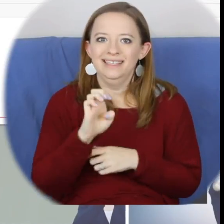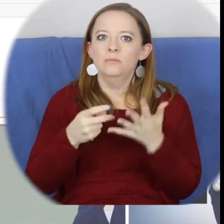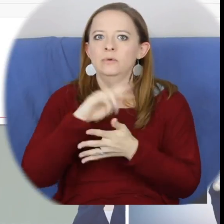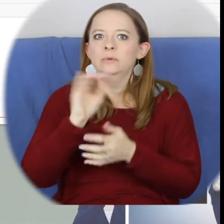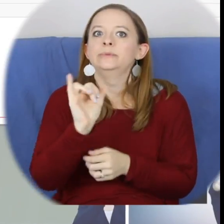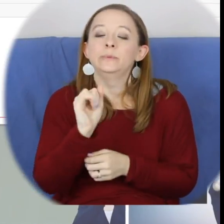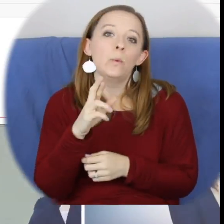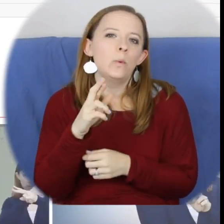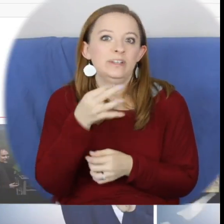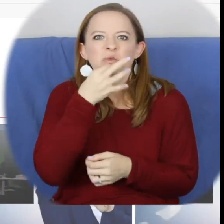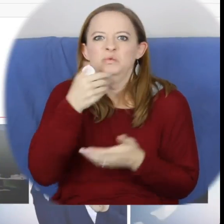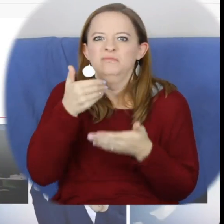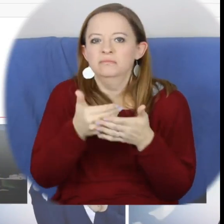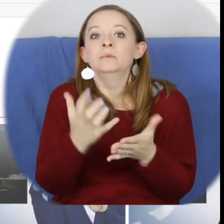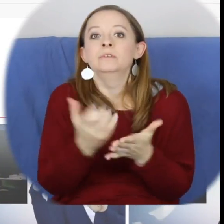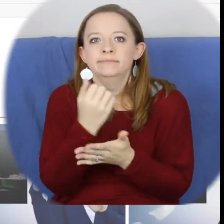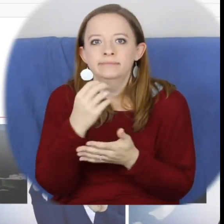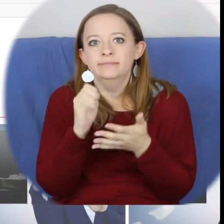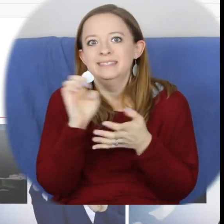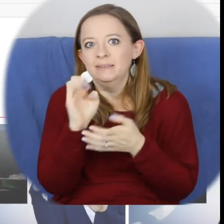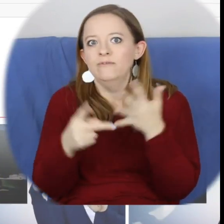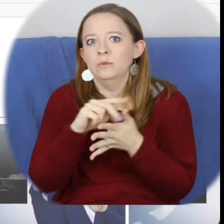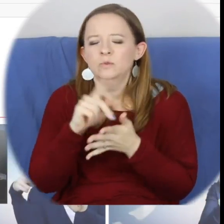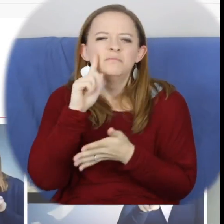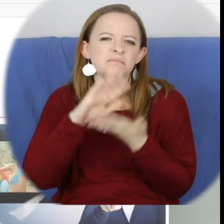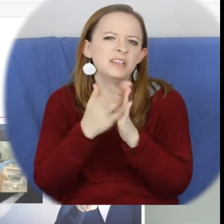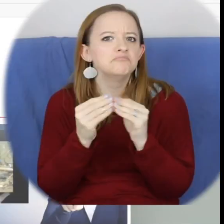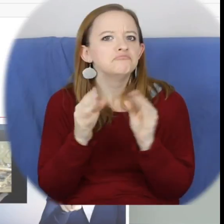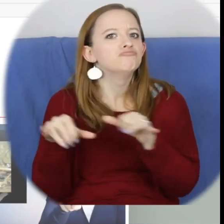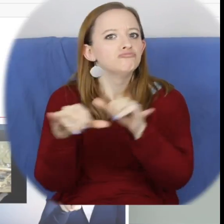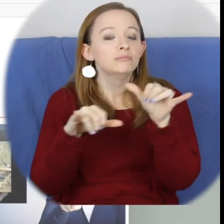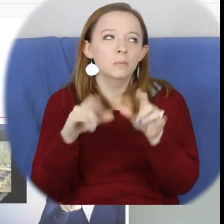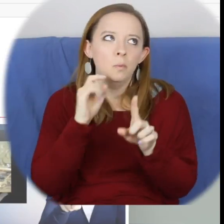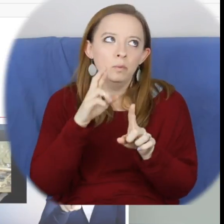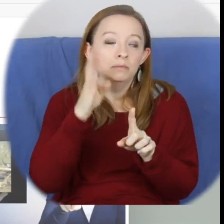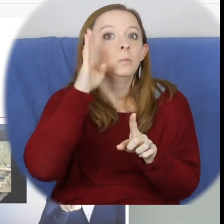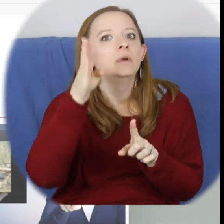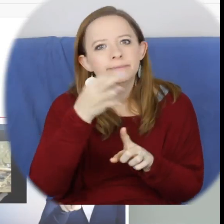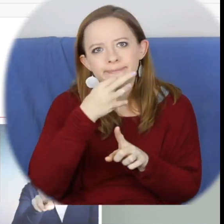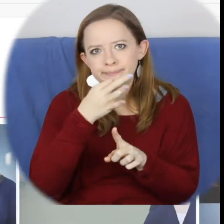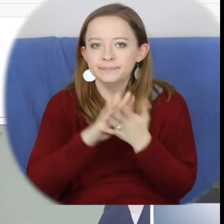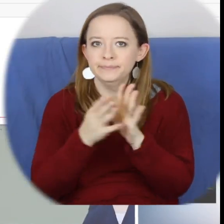improve your experience to help you gain more experience. And soon you can.